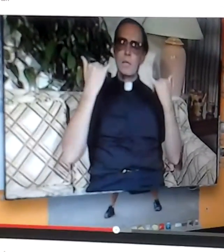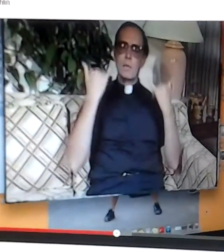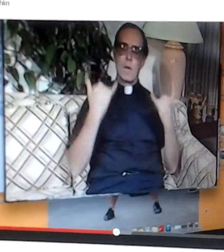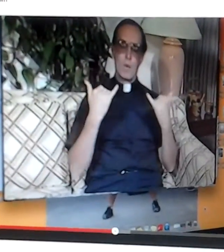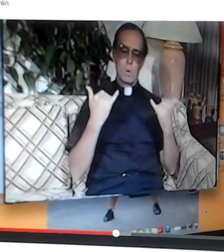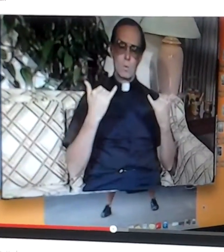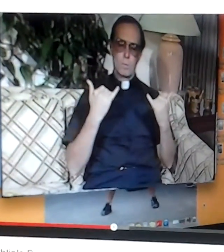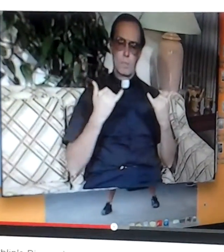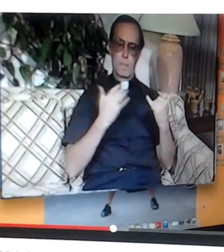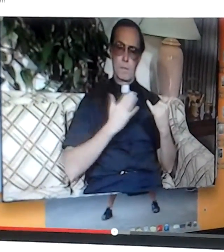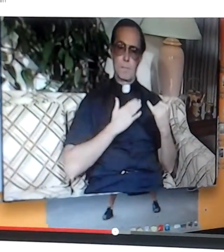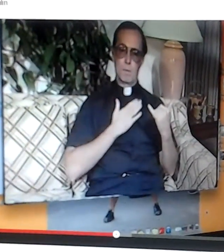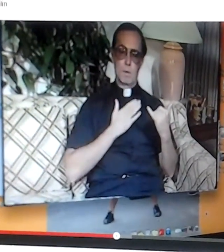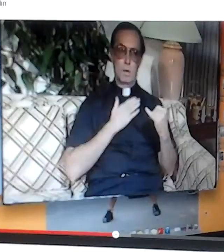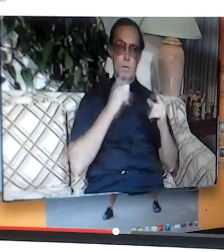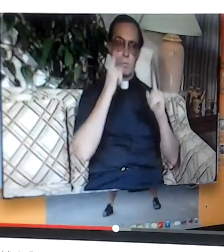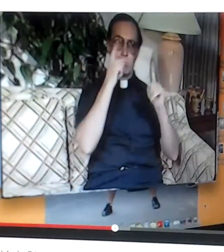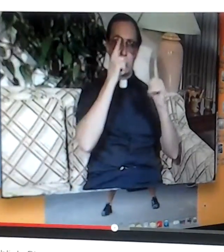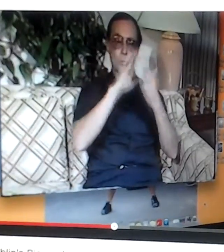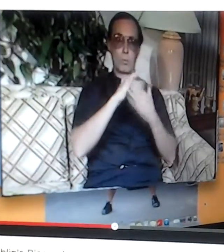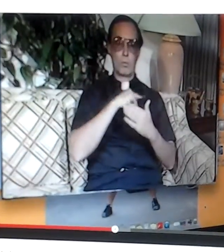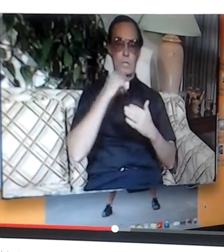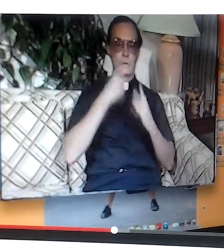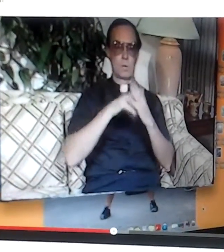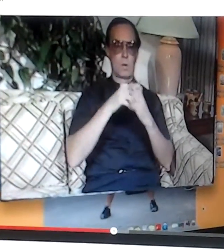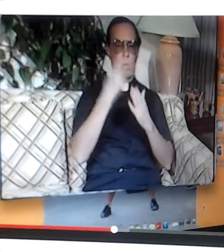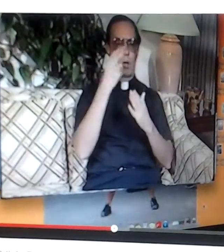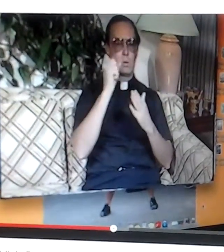facing this new challenge.